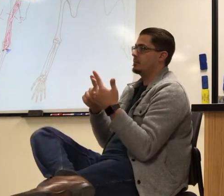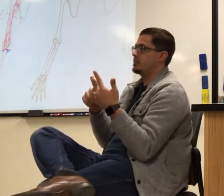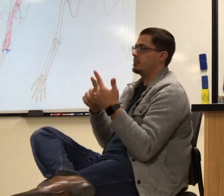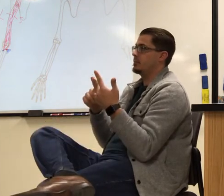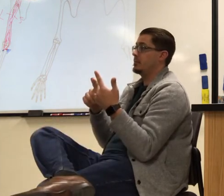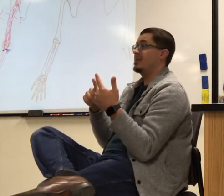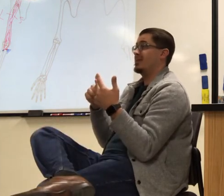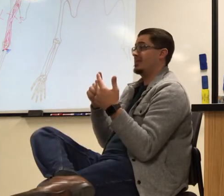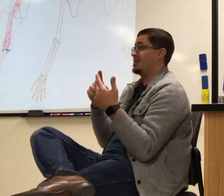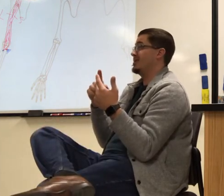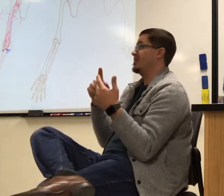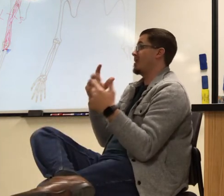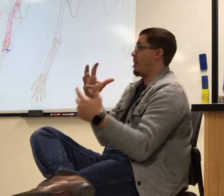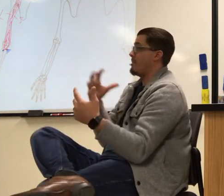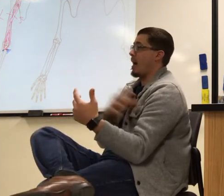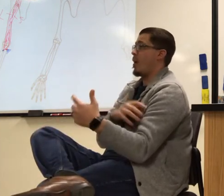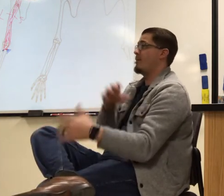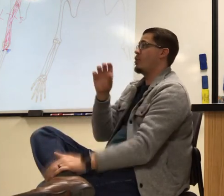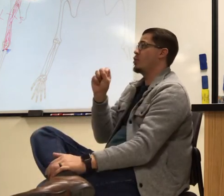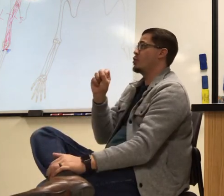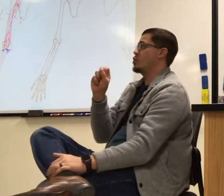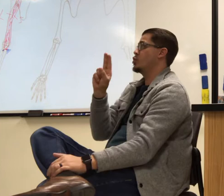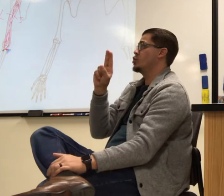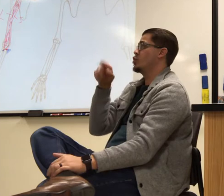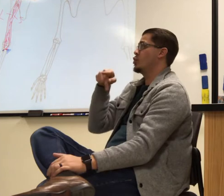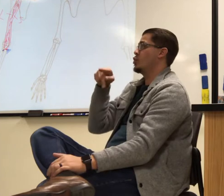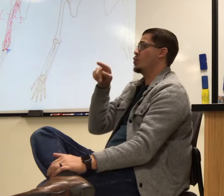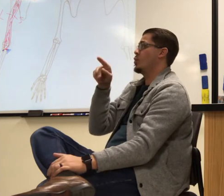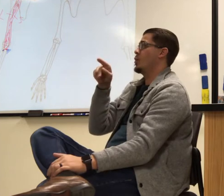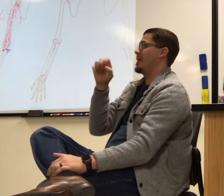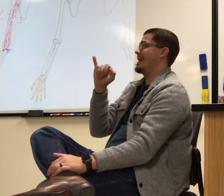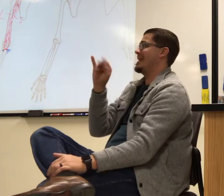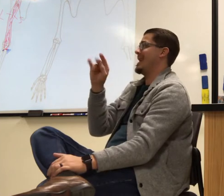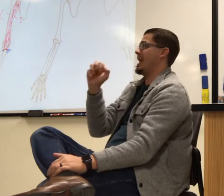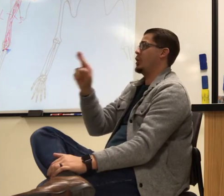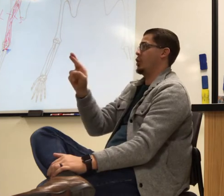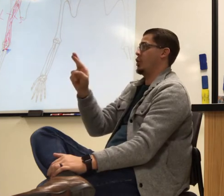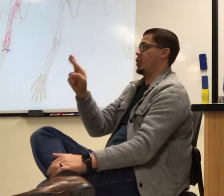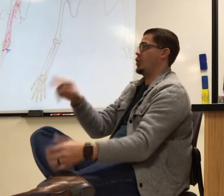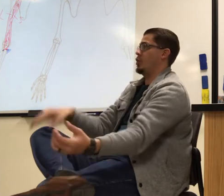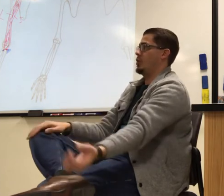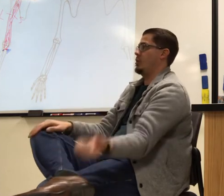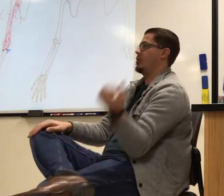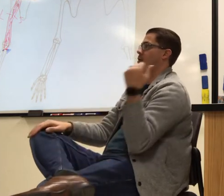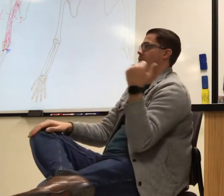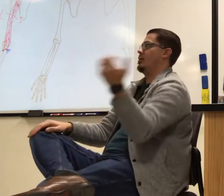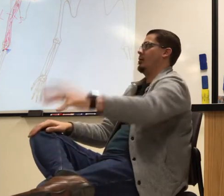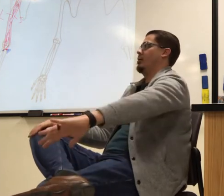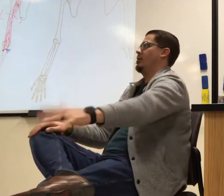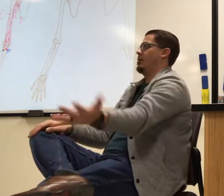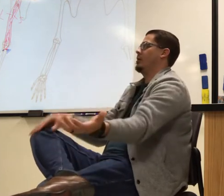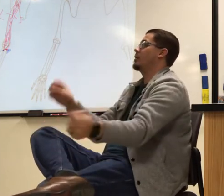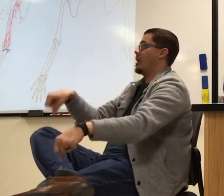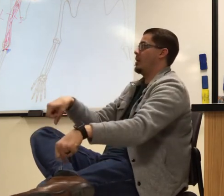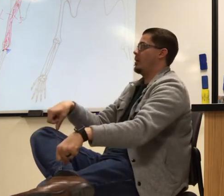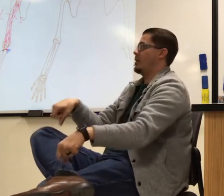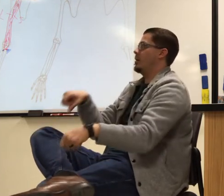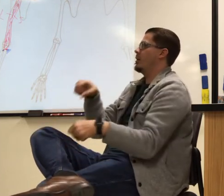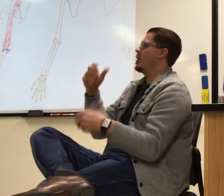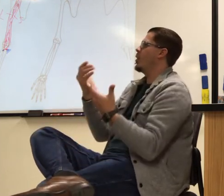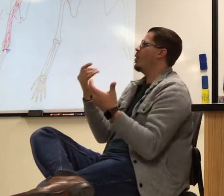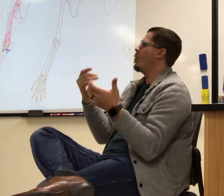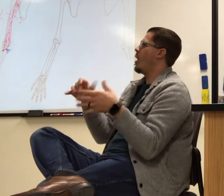It's a powerful supinator. Supinates. So that's your three joints. What joint is